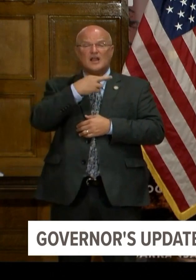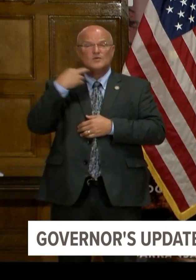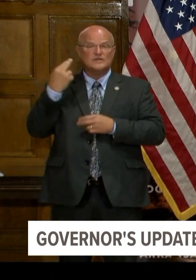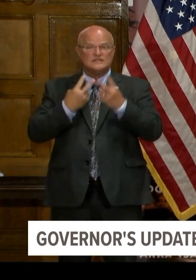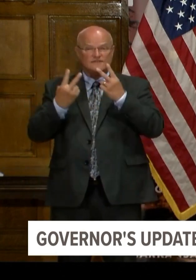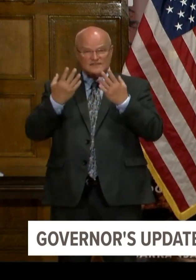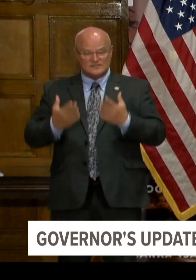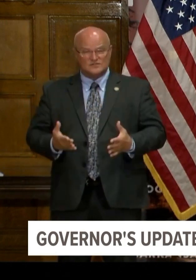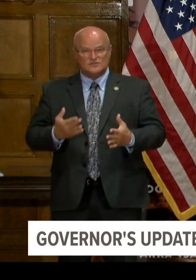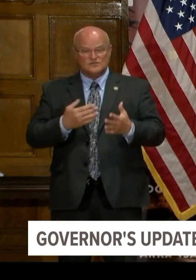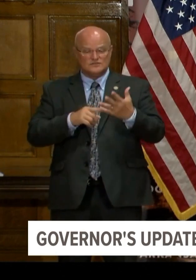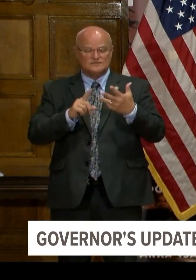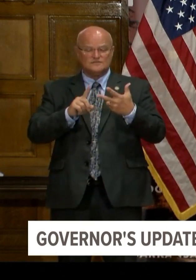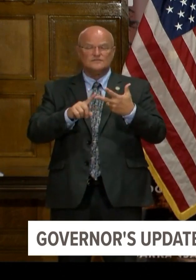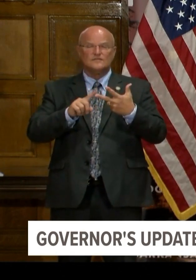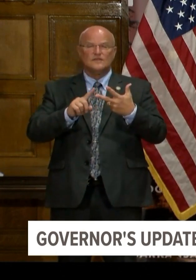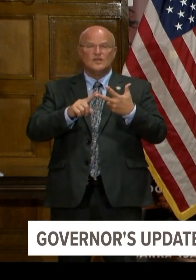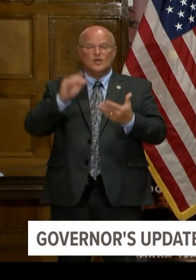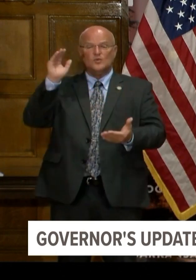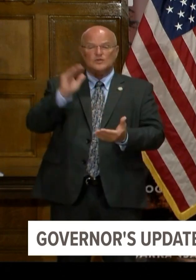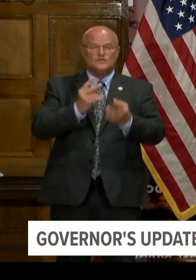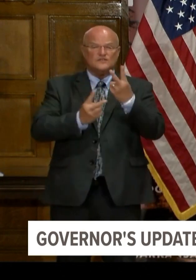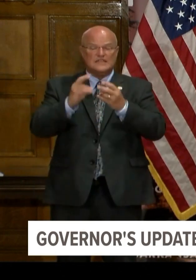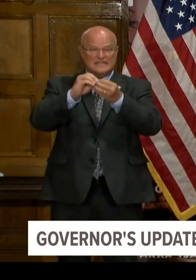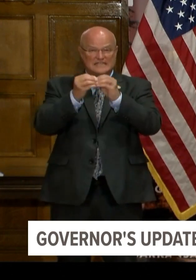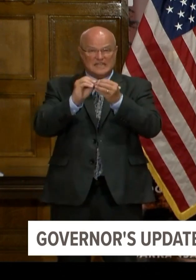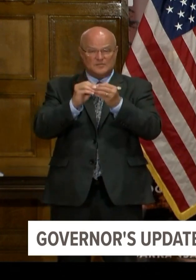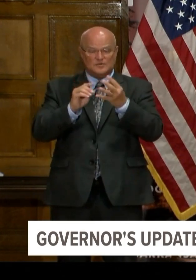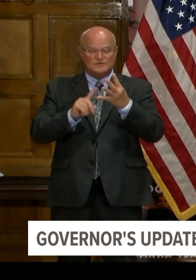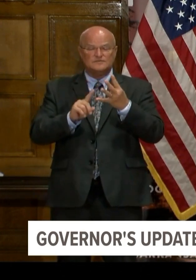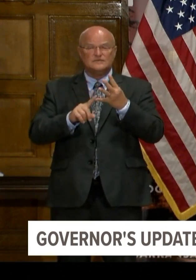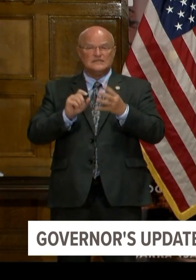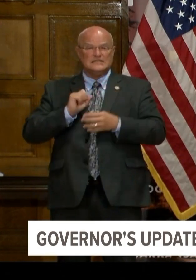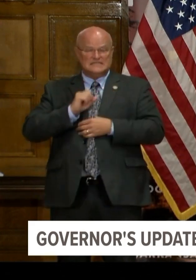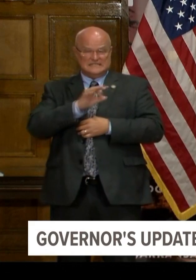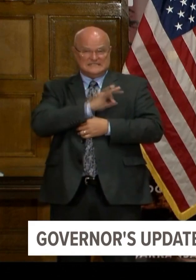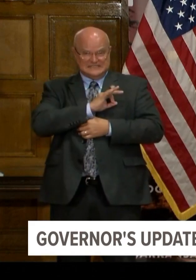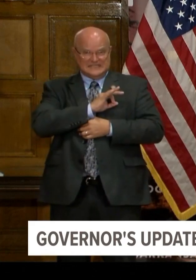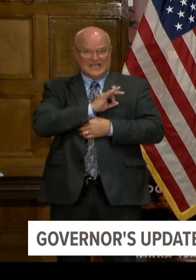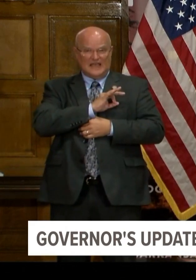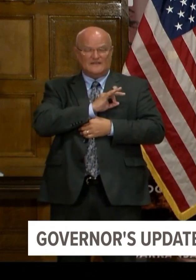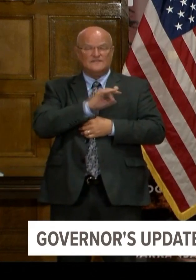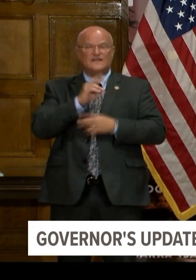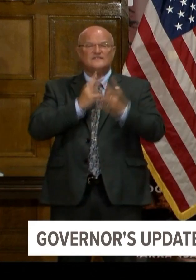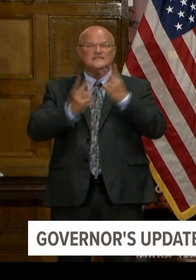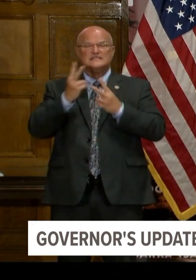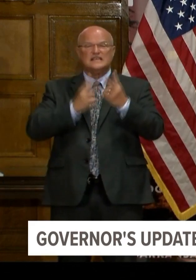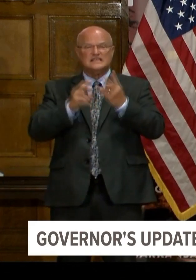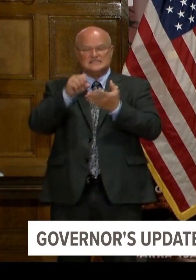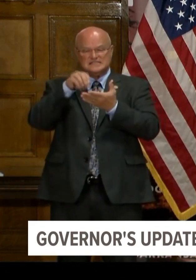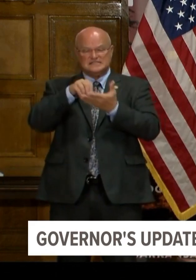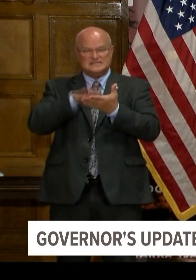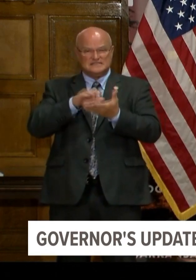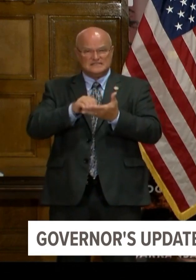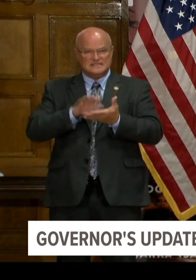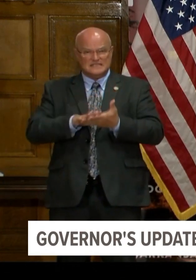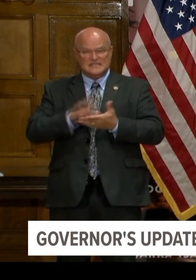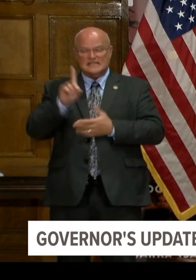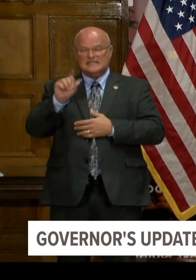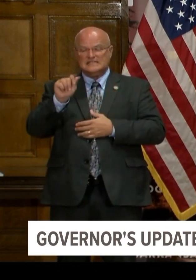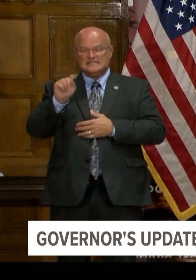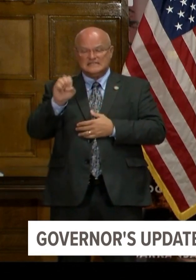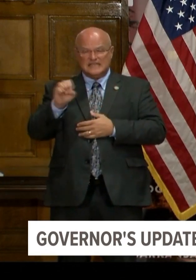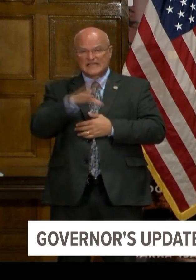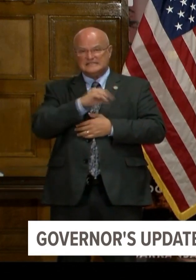visitors, reduced visitation numbers, staggered visitation dates and times to allow